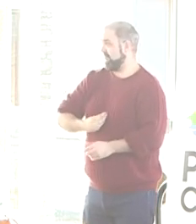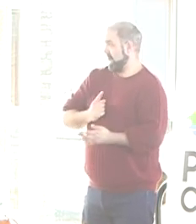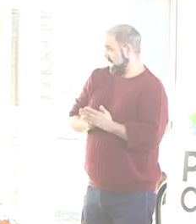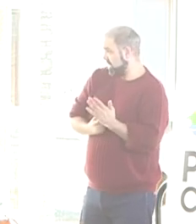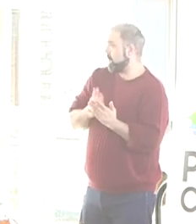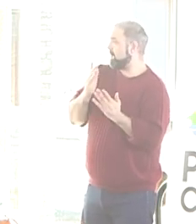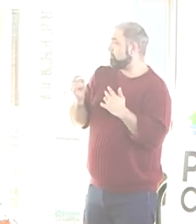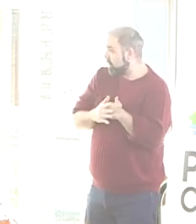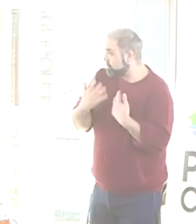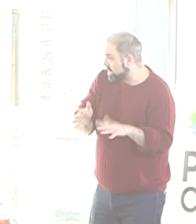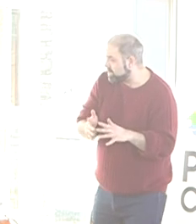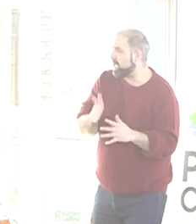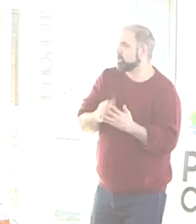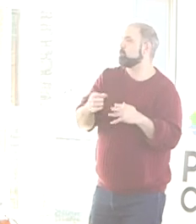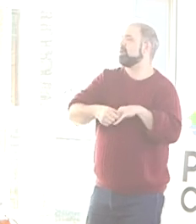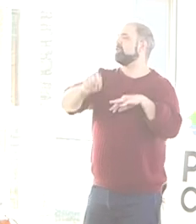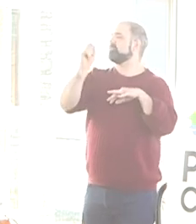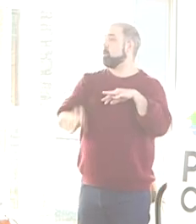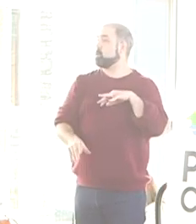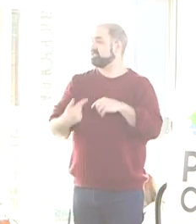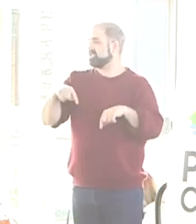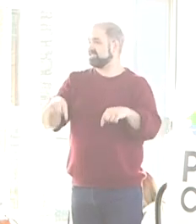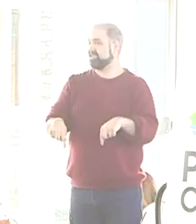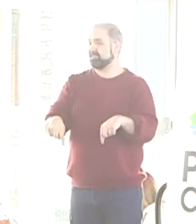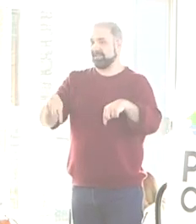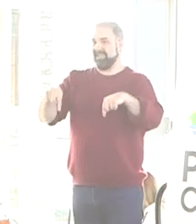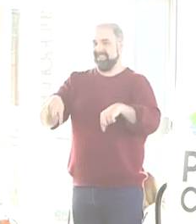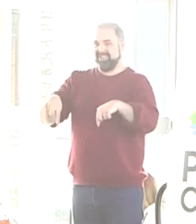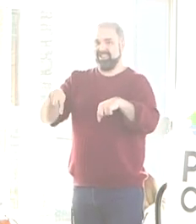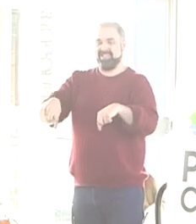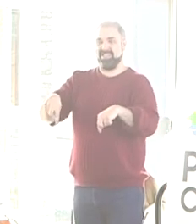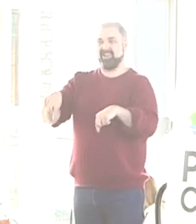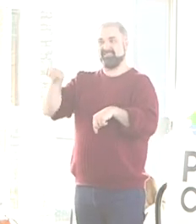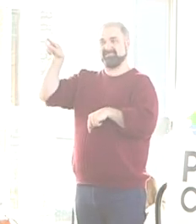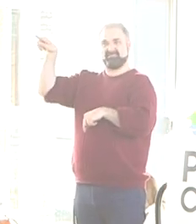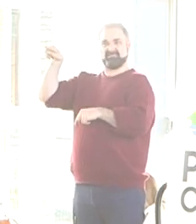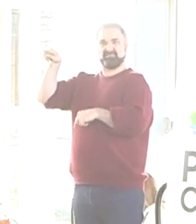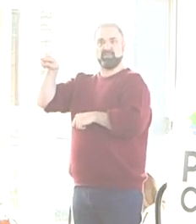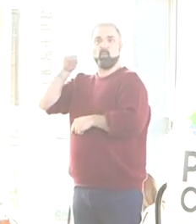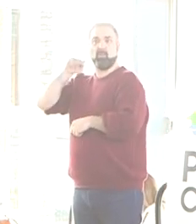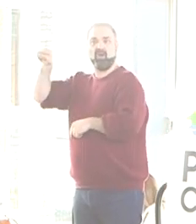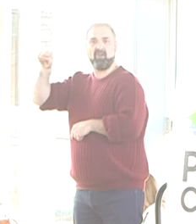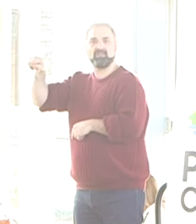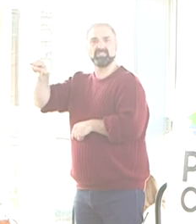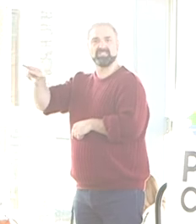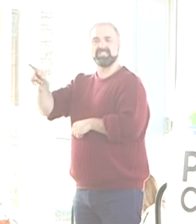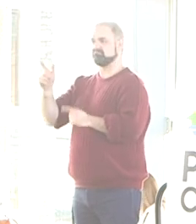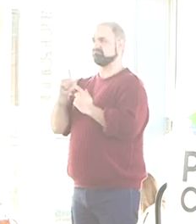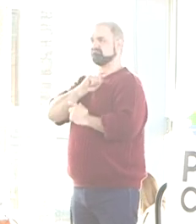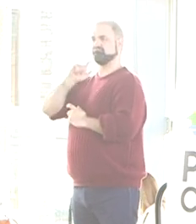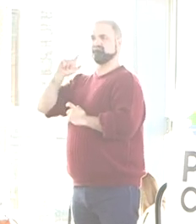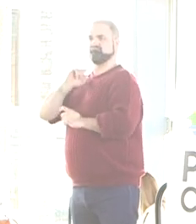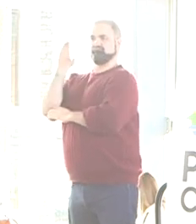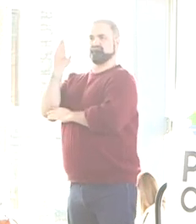partner. And Wena, being a deeply religious evangelical preacher, proper chapel, but